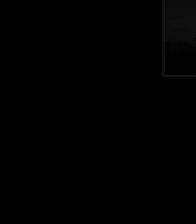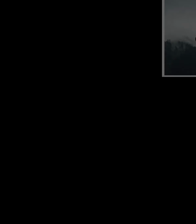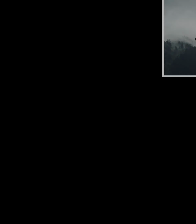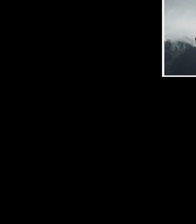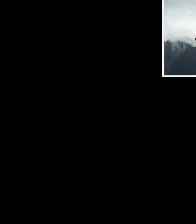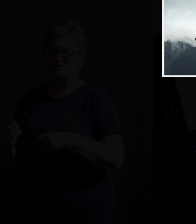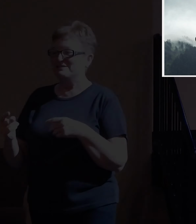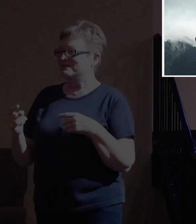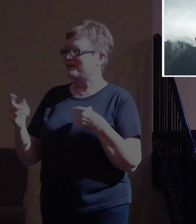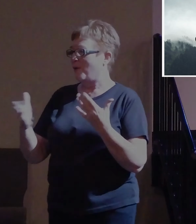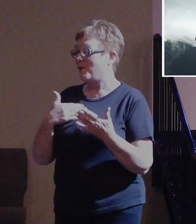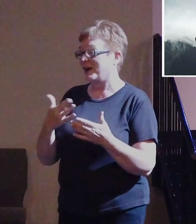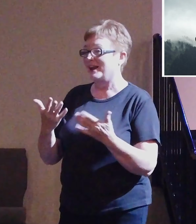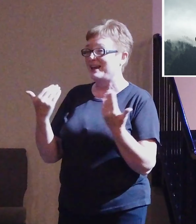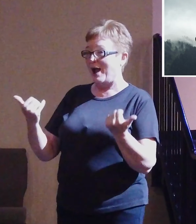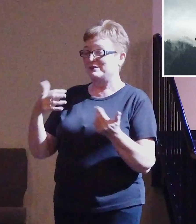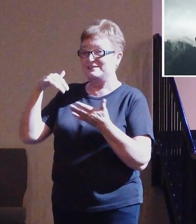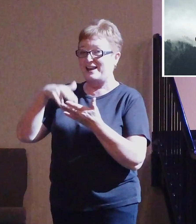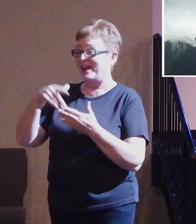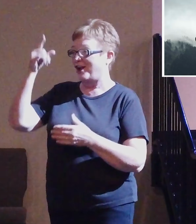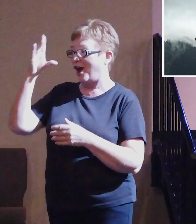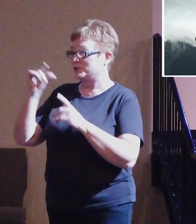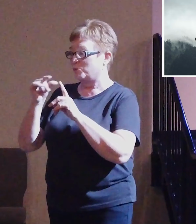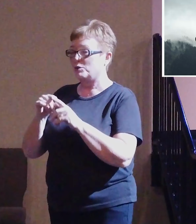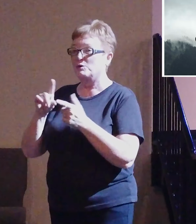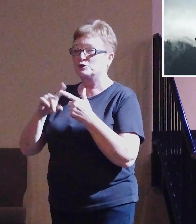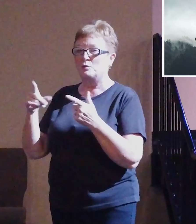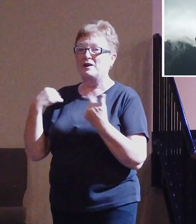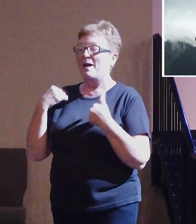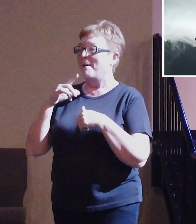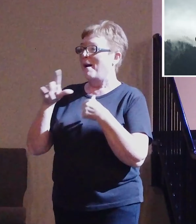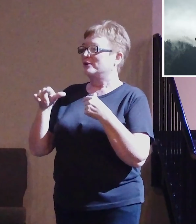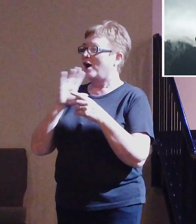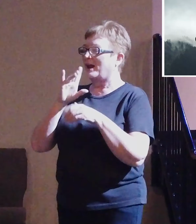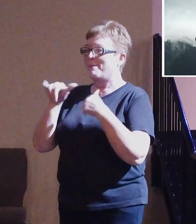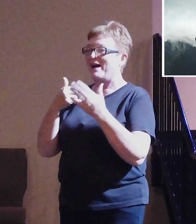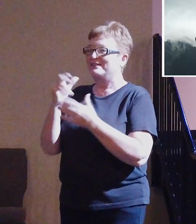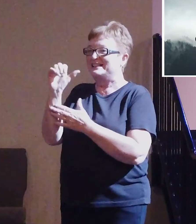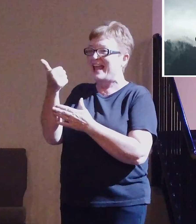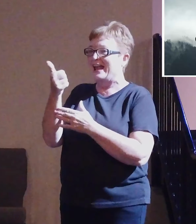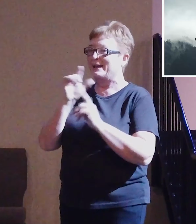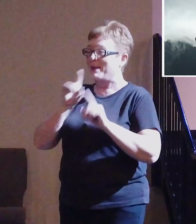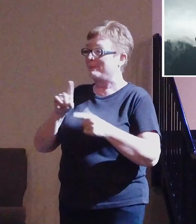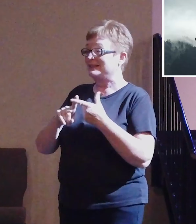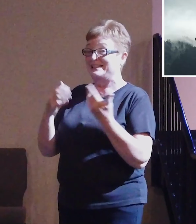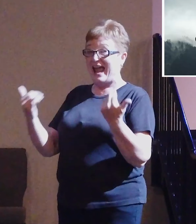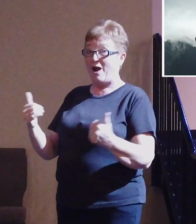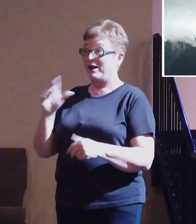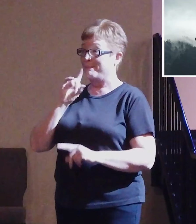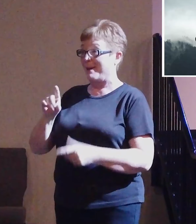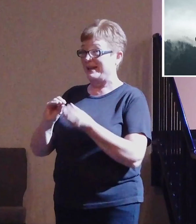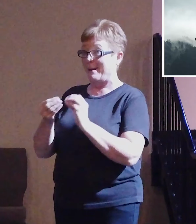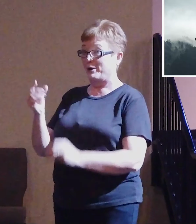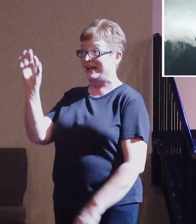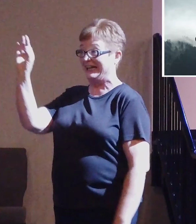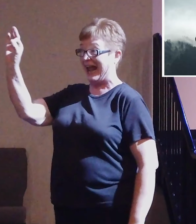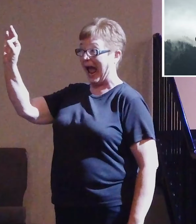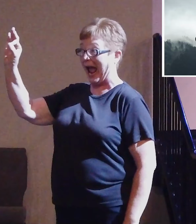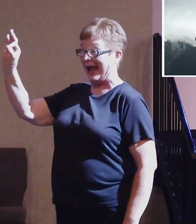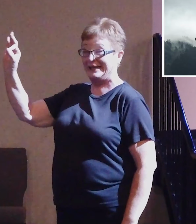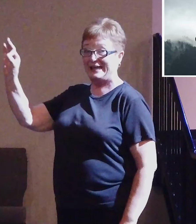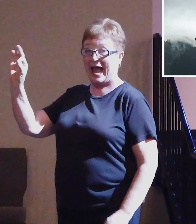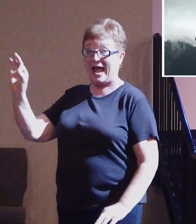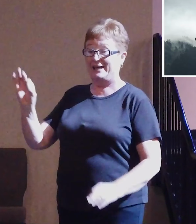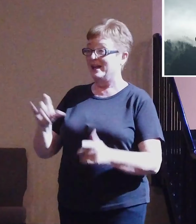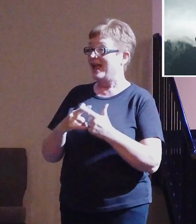We're going to spend time in God's Word today. We're doing a sermon series on the Ten Commandments. We're on commandment number nine. So join me in Exodus